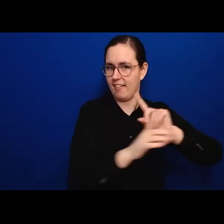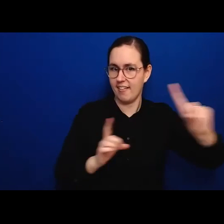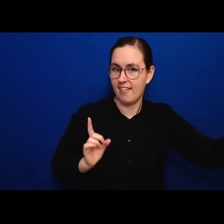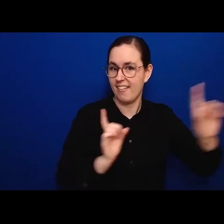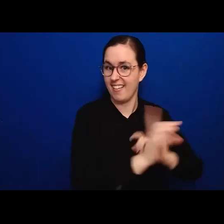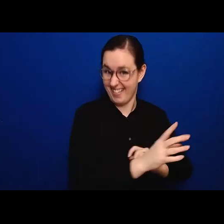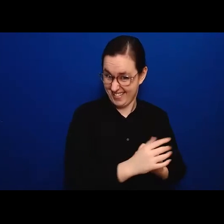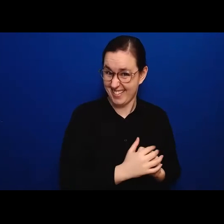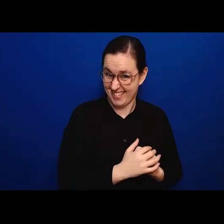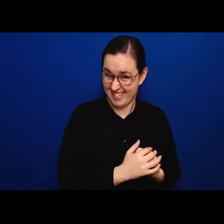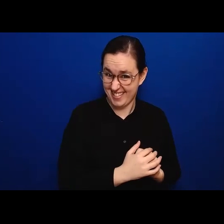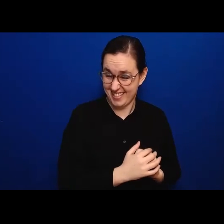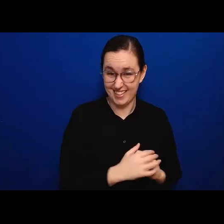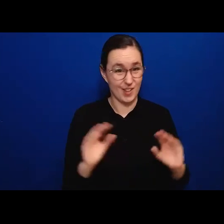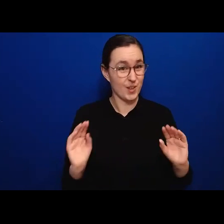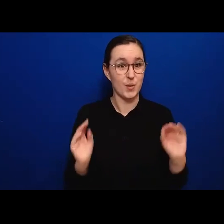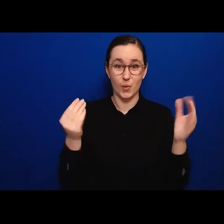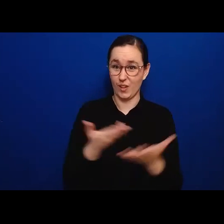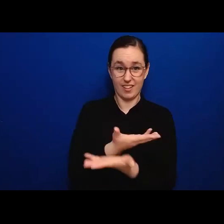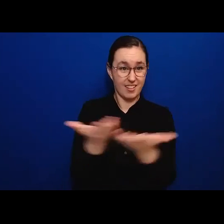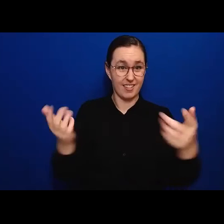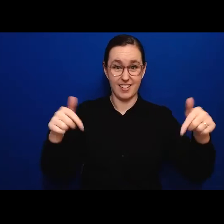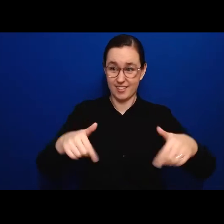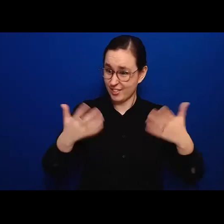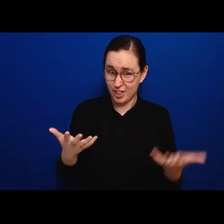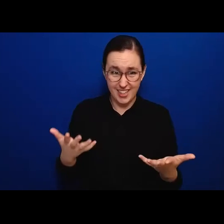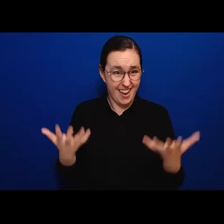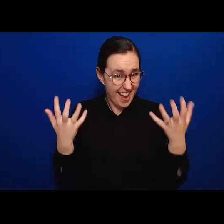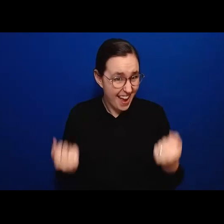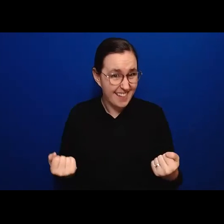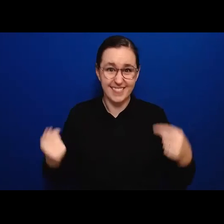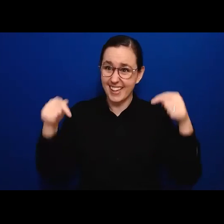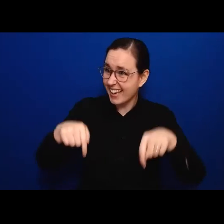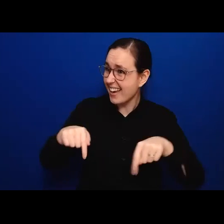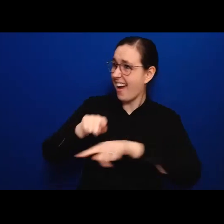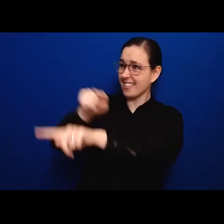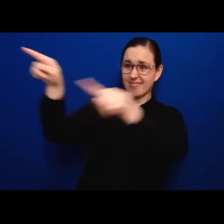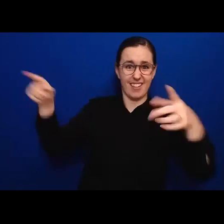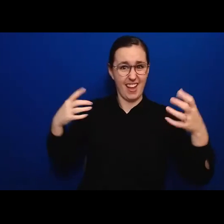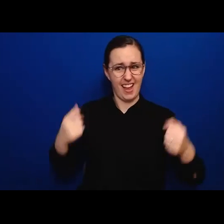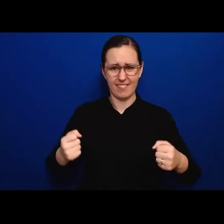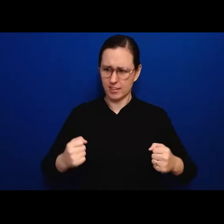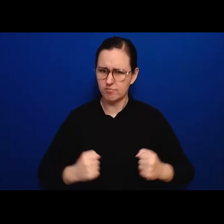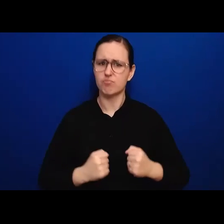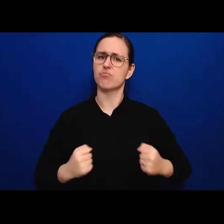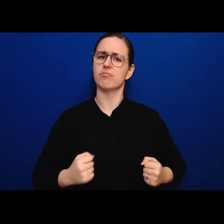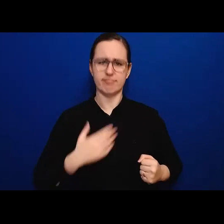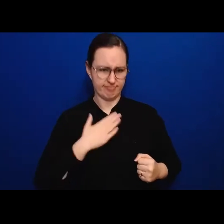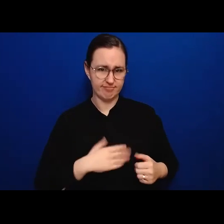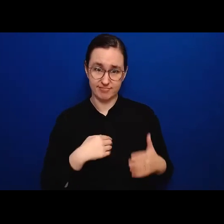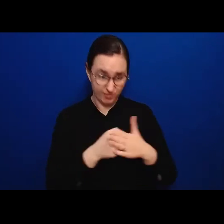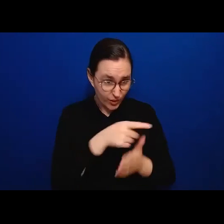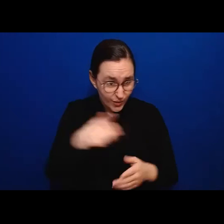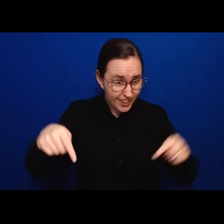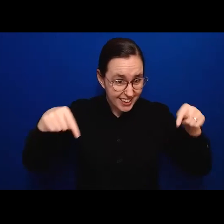And I think that most of us are young people here, but it's also important to open up different